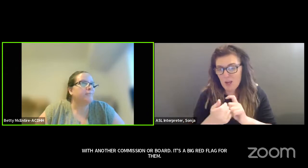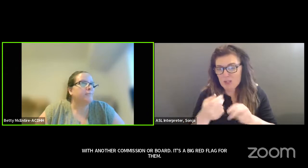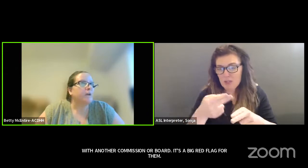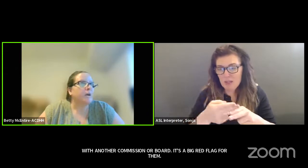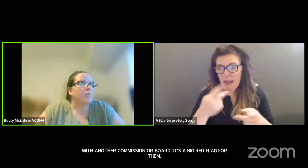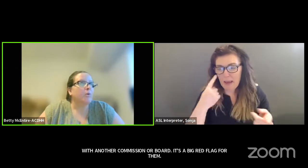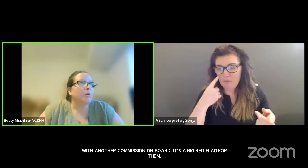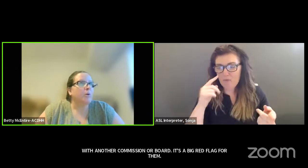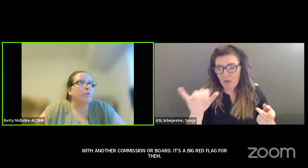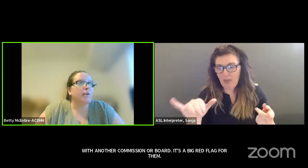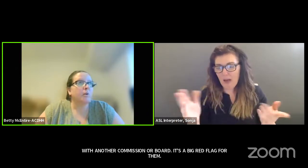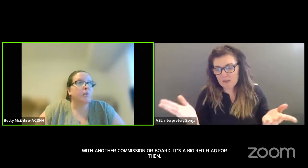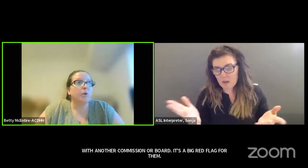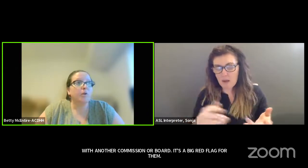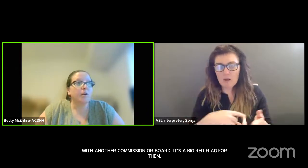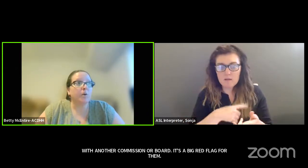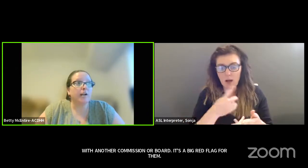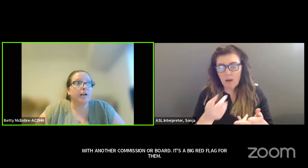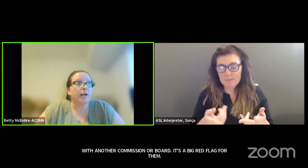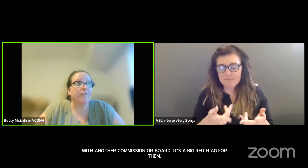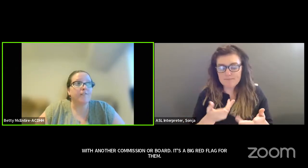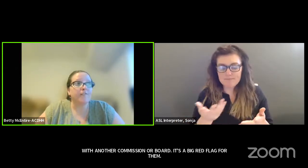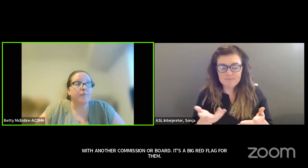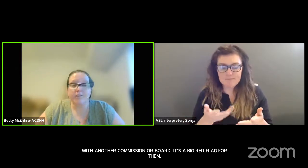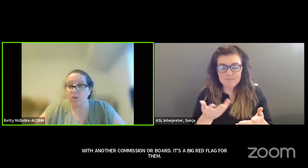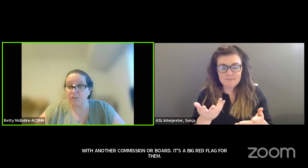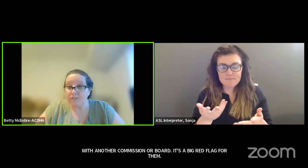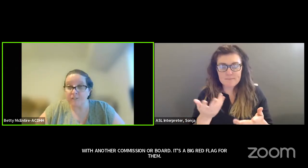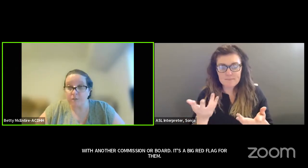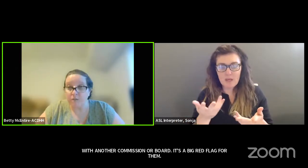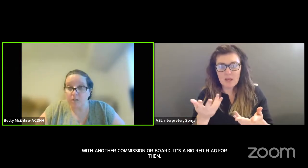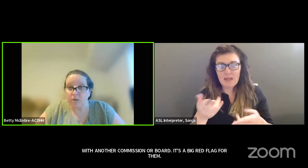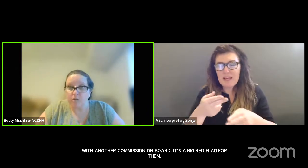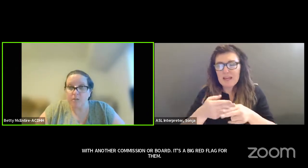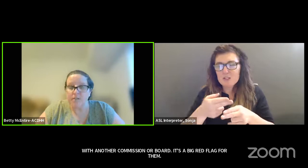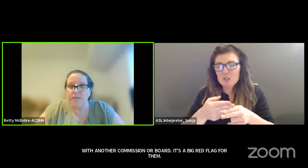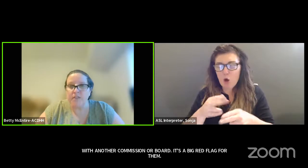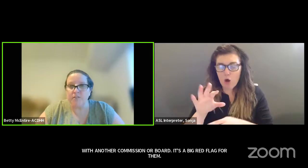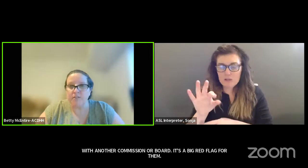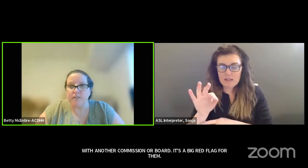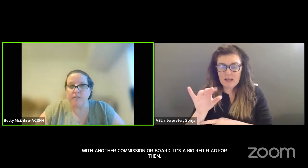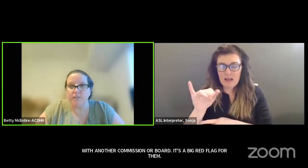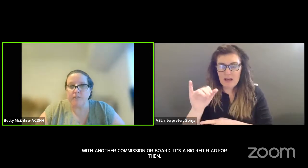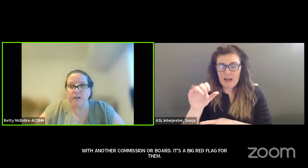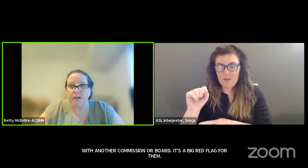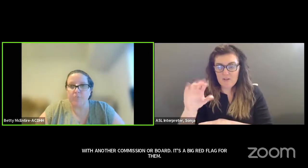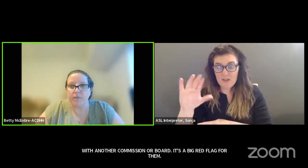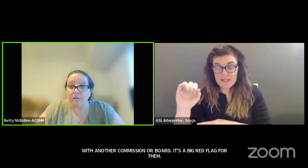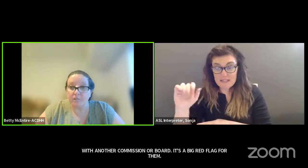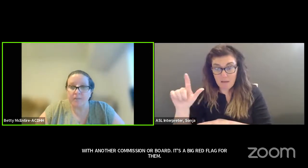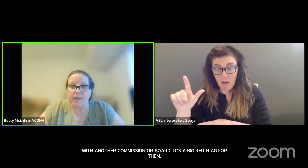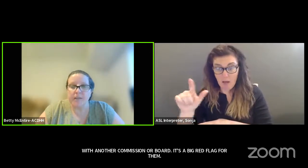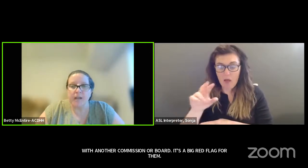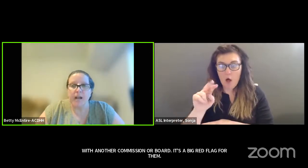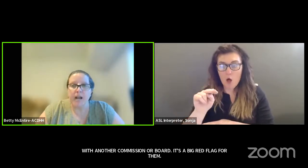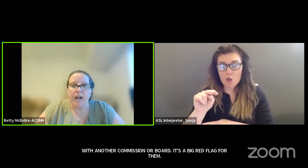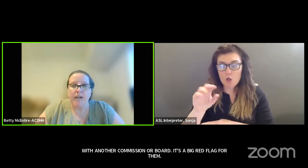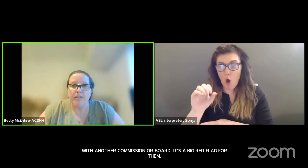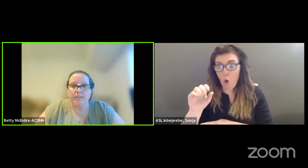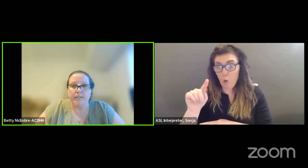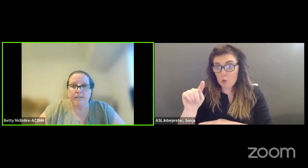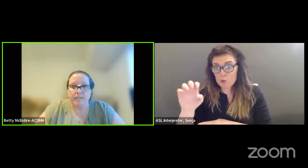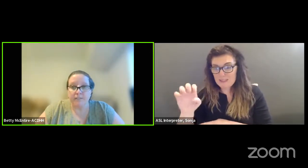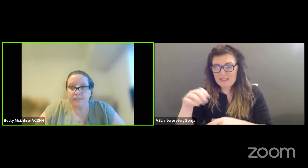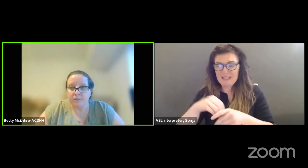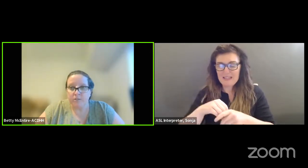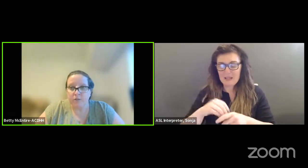that, that it would require what's called a fiscal note in the legislative bill.